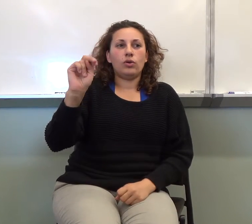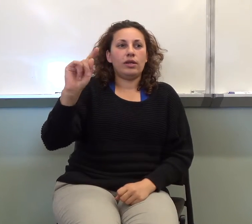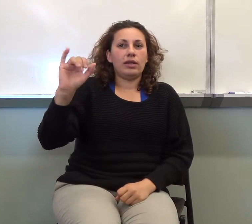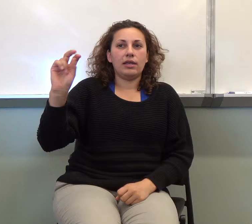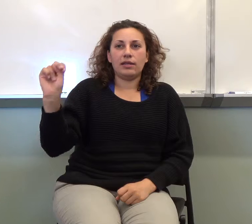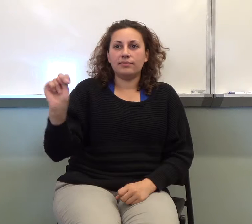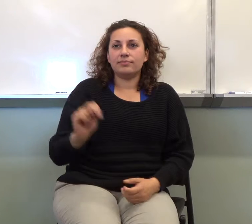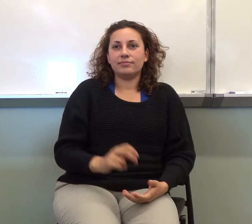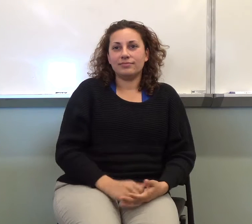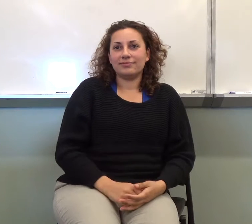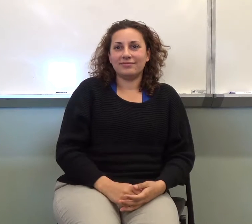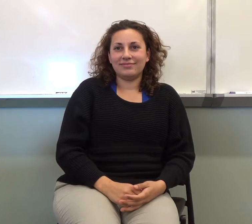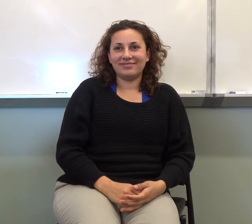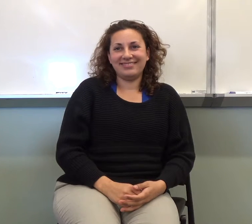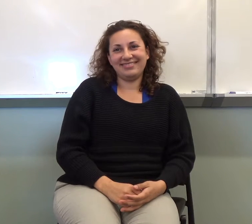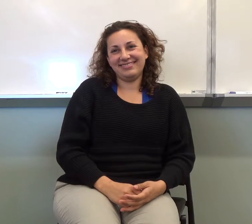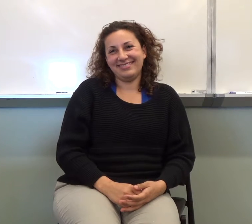So the sample space